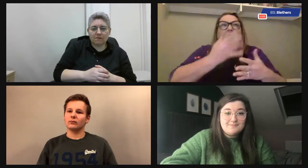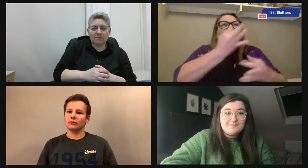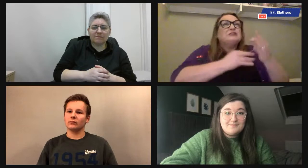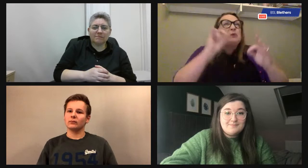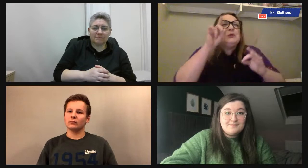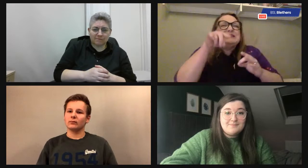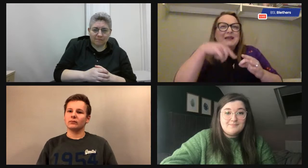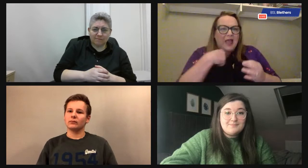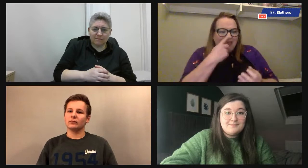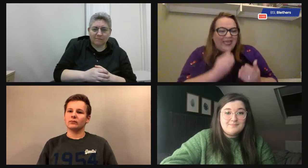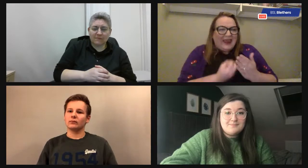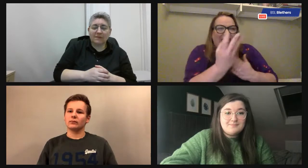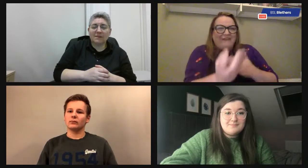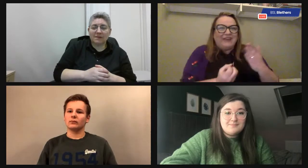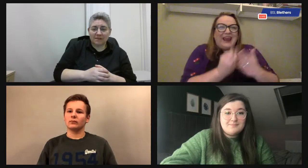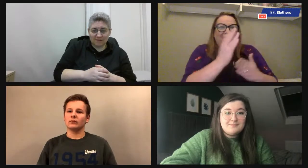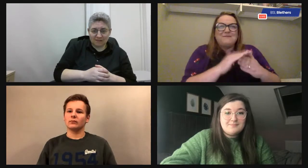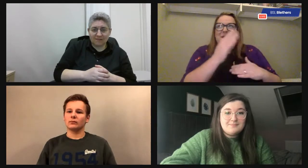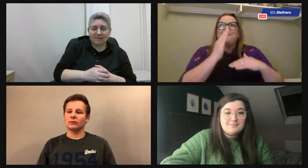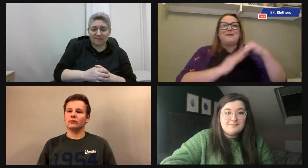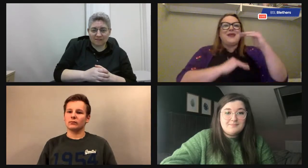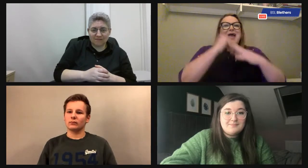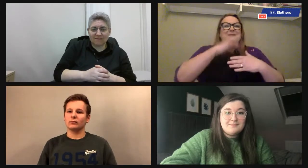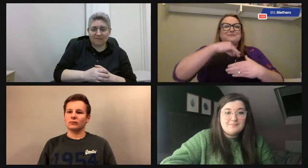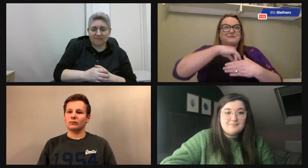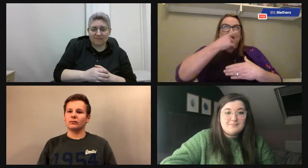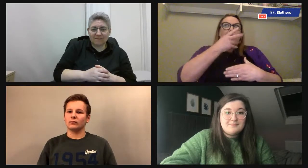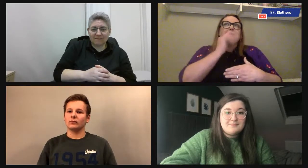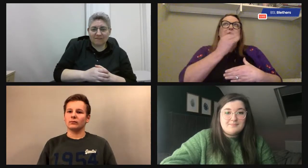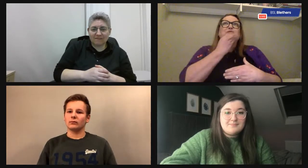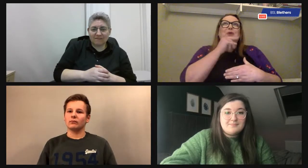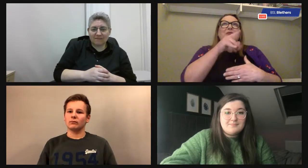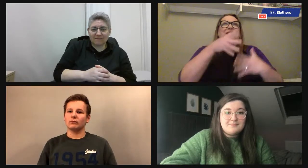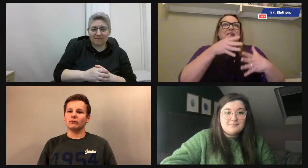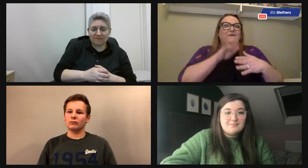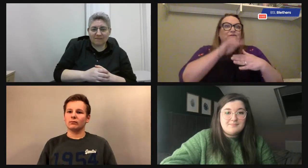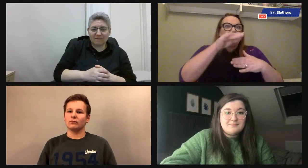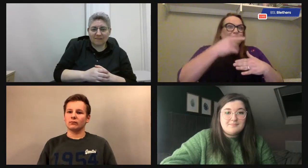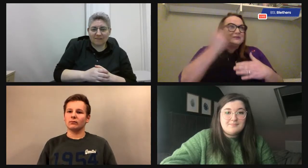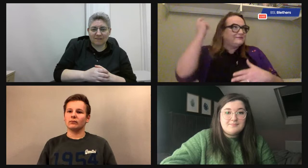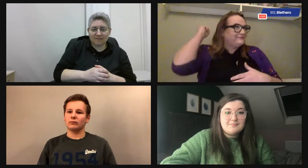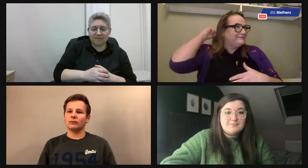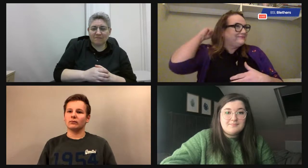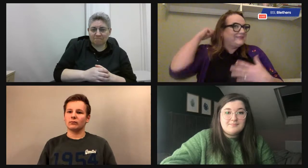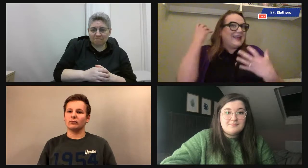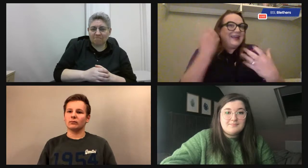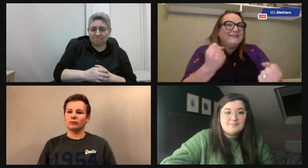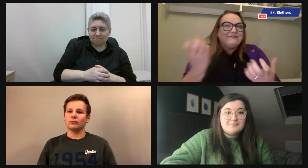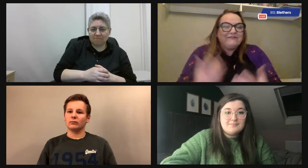how rapport starts. And from that, then you can build up that trust,